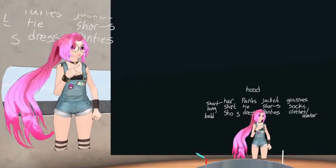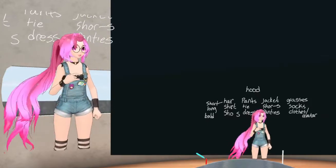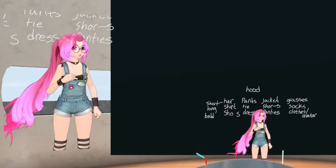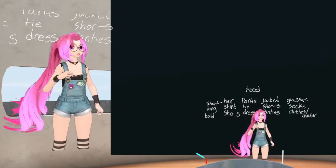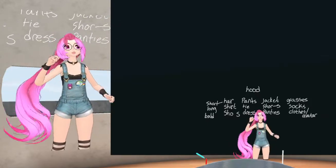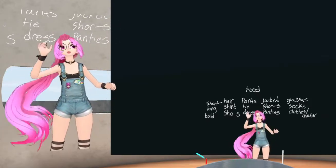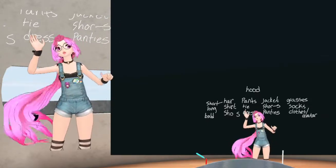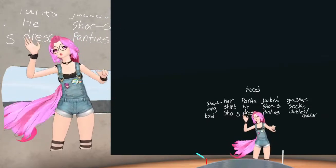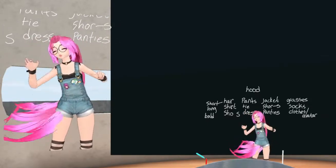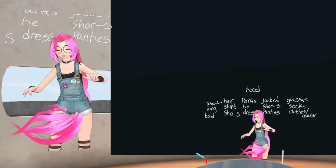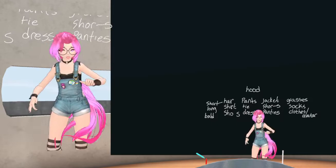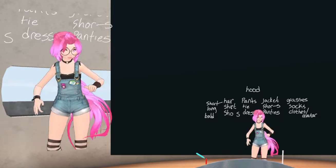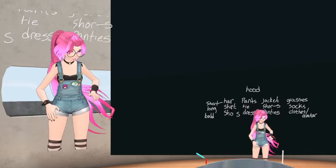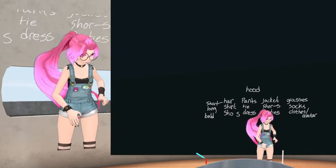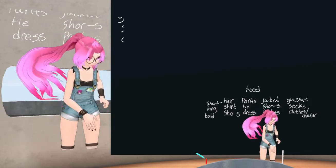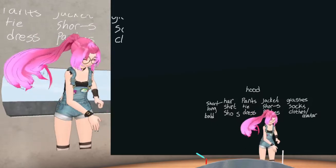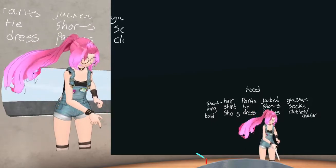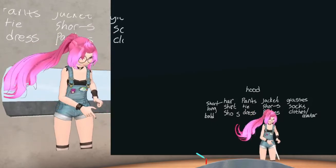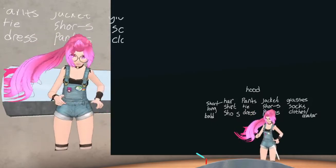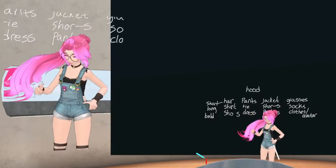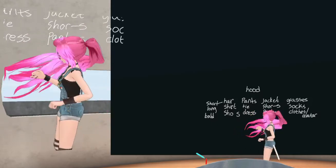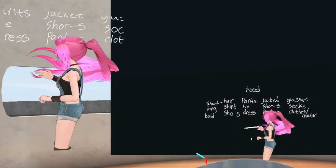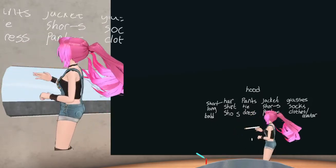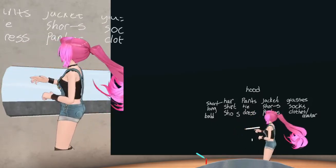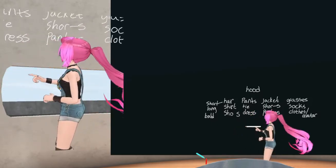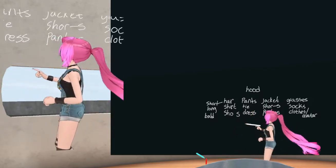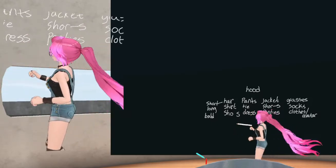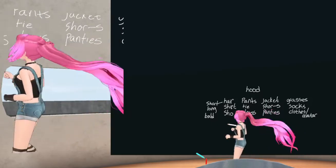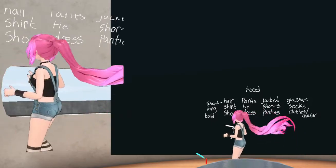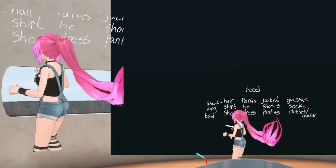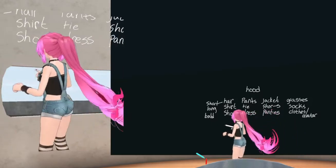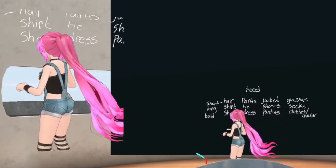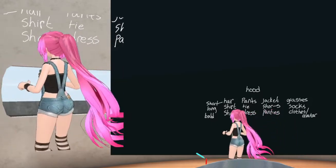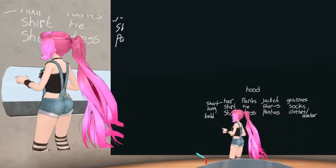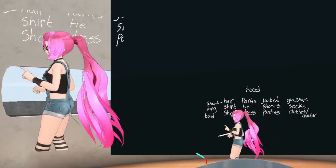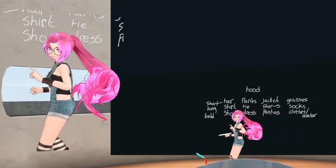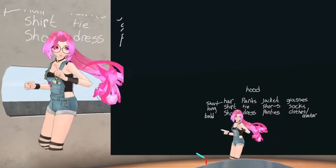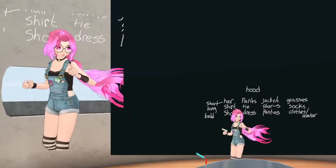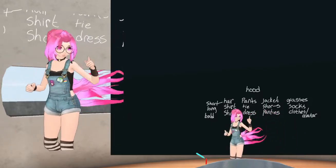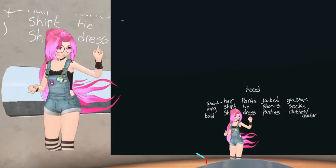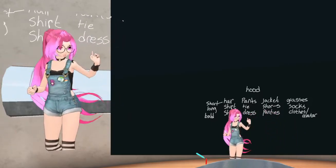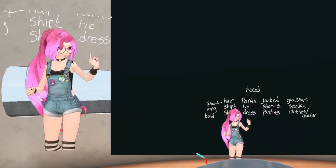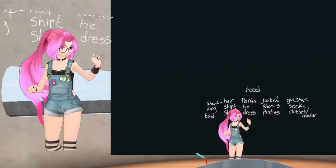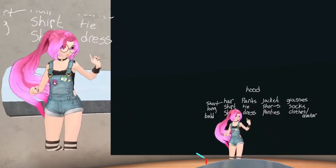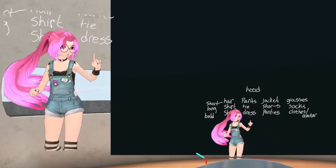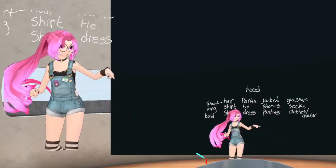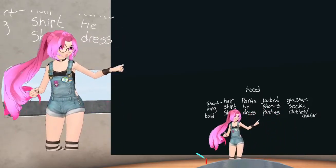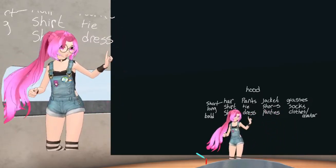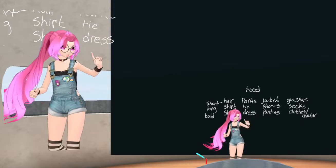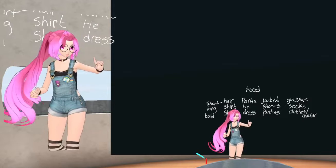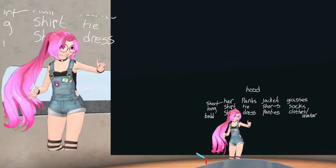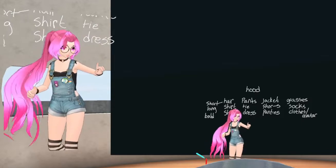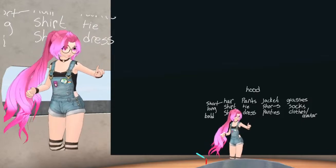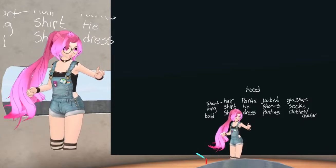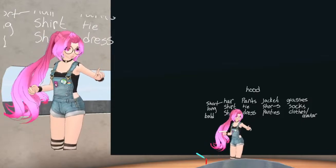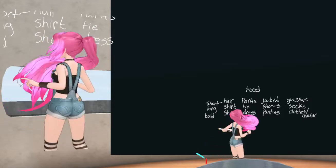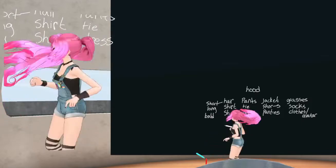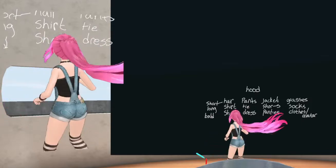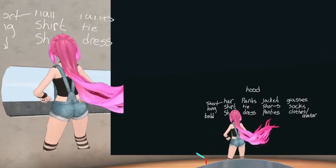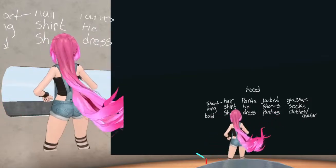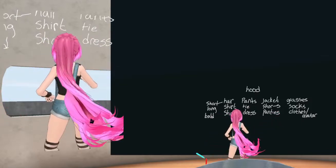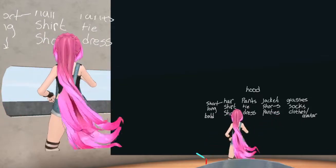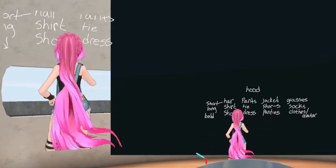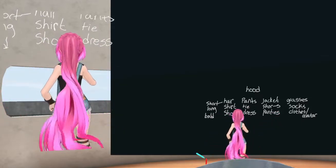Oh, silver and gold? Oh, yeah. Let me write this here. Let me finish this vocab list, and then I'll come back to